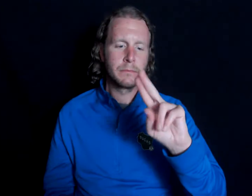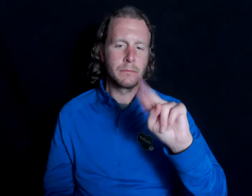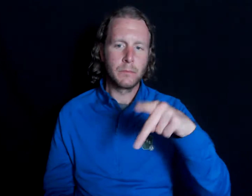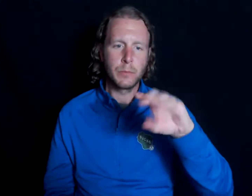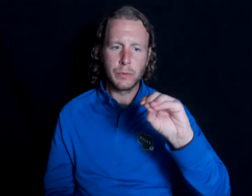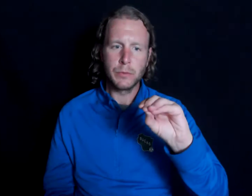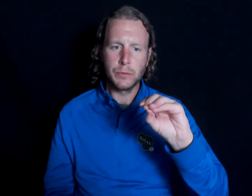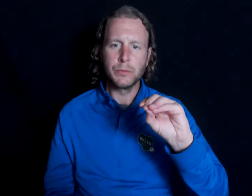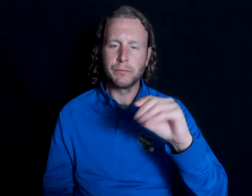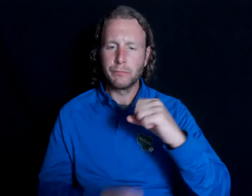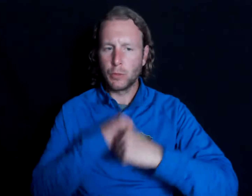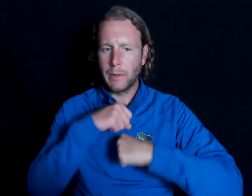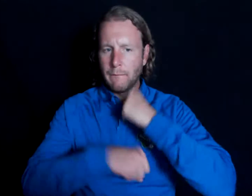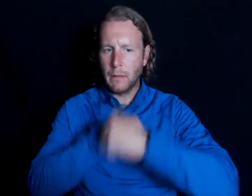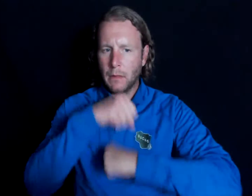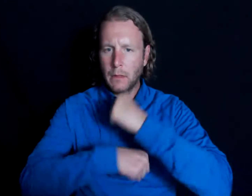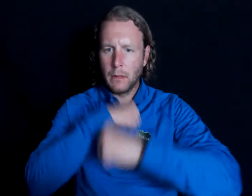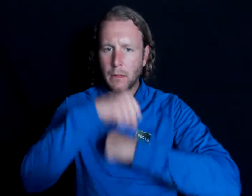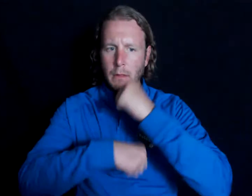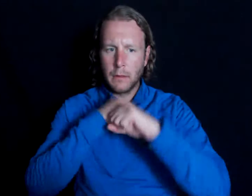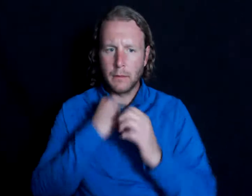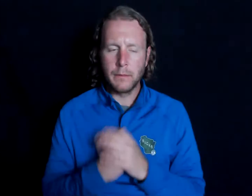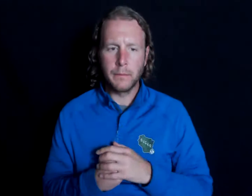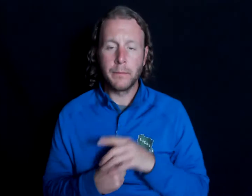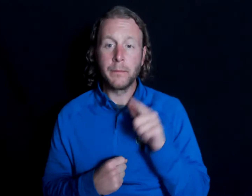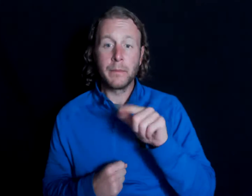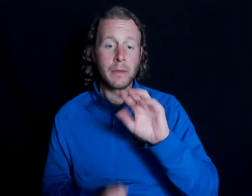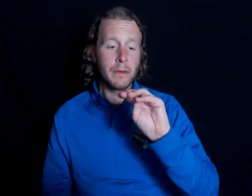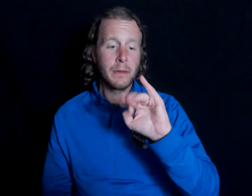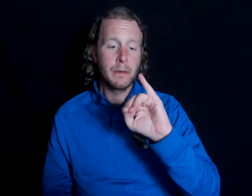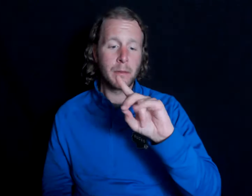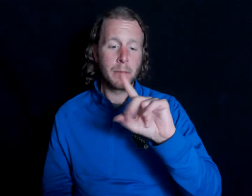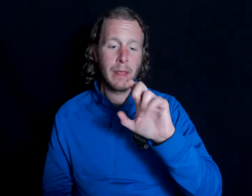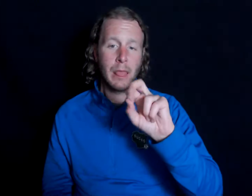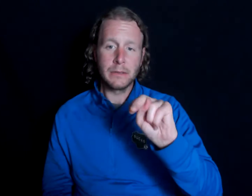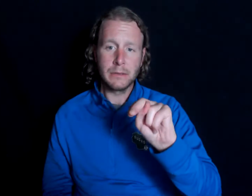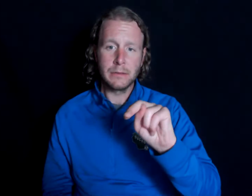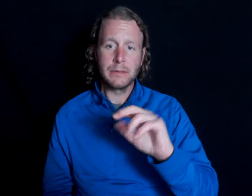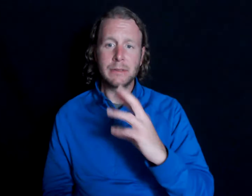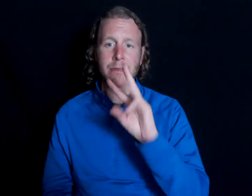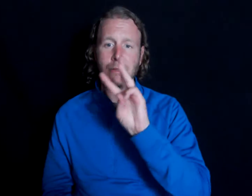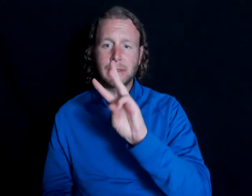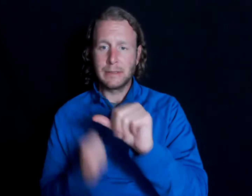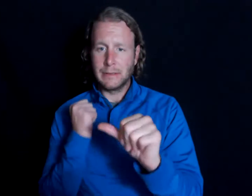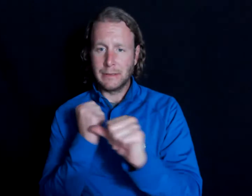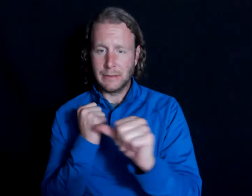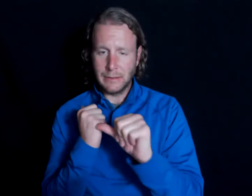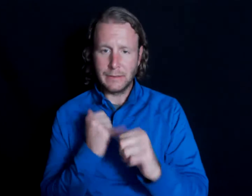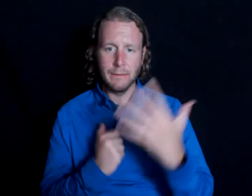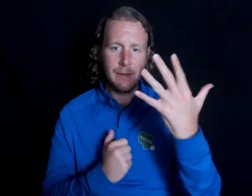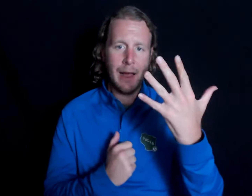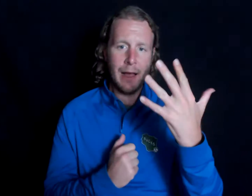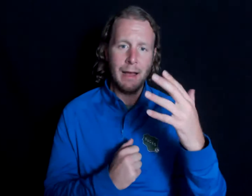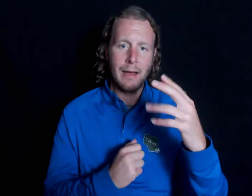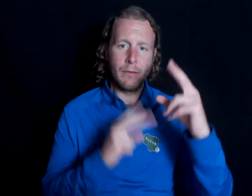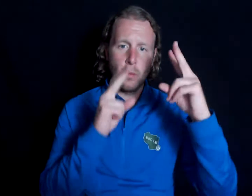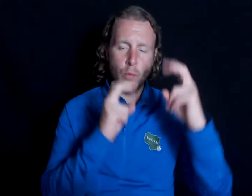So Middleton today, 6 assists and 5 rebounds. But he's 1 for 8 after a 4 for